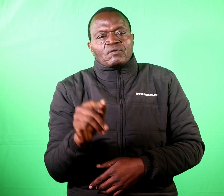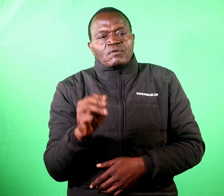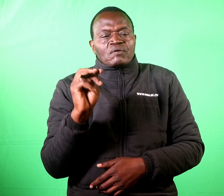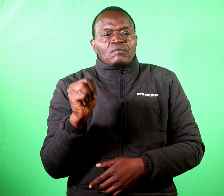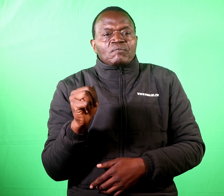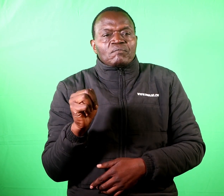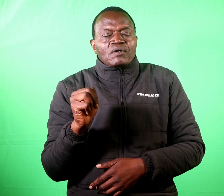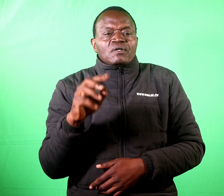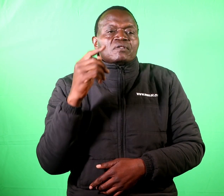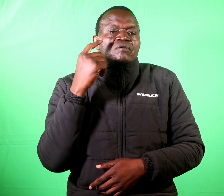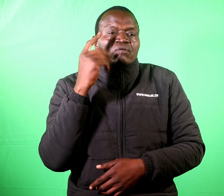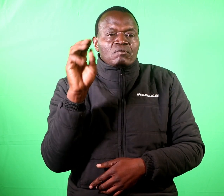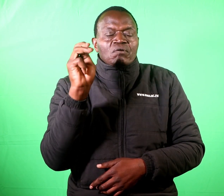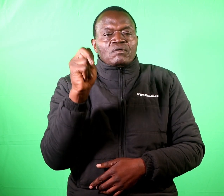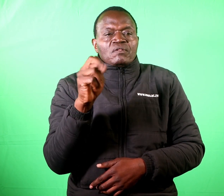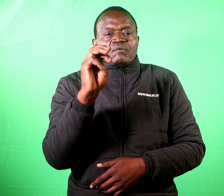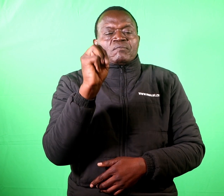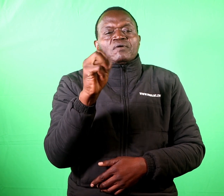37%, Marsh South